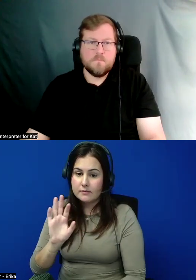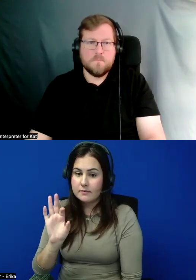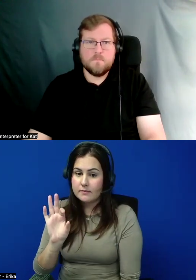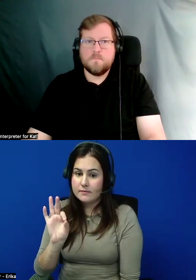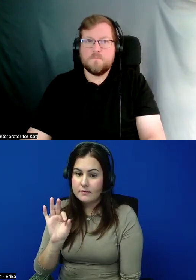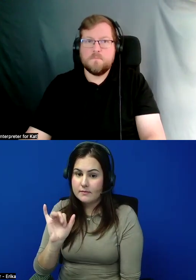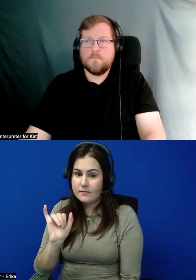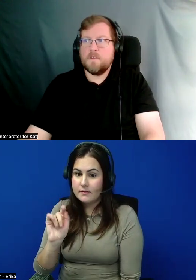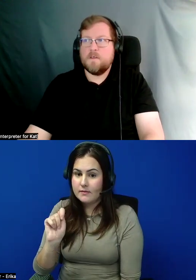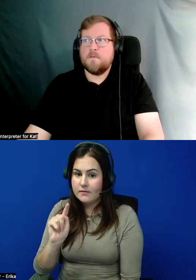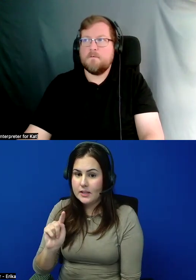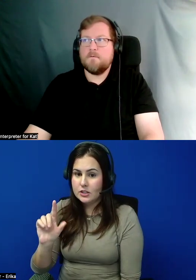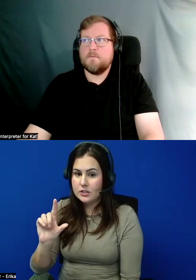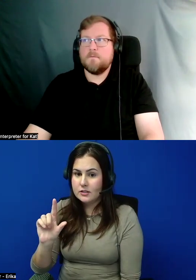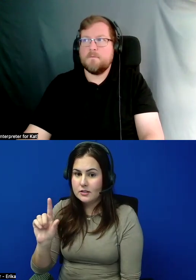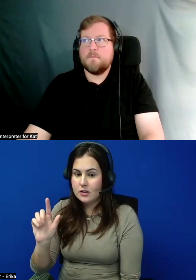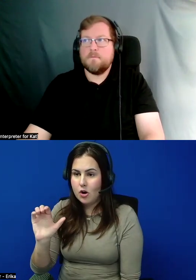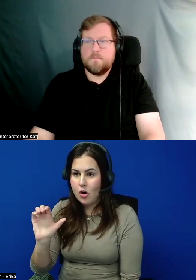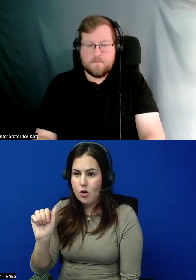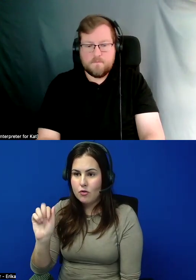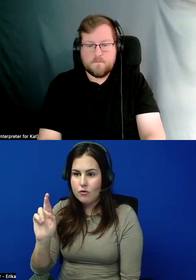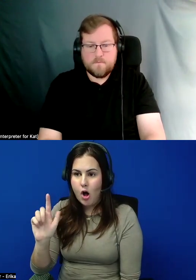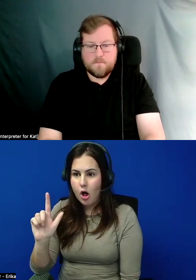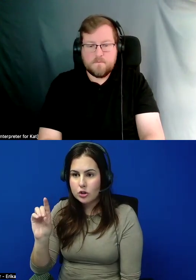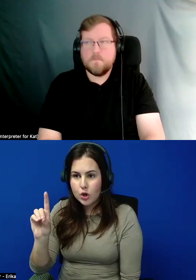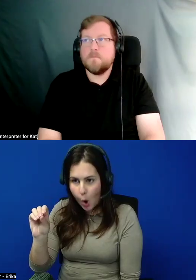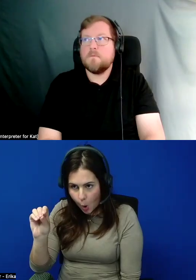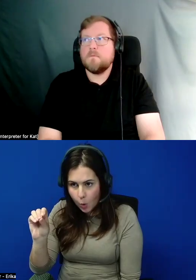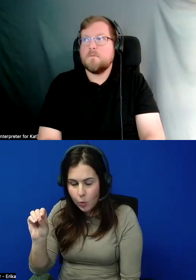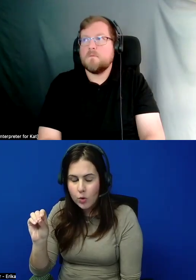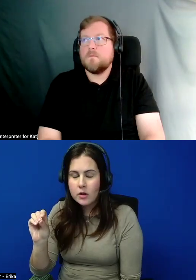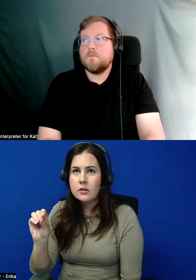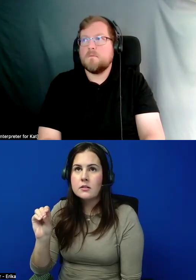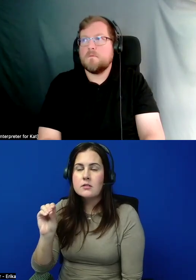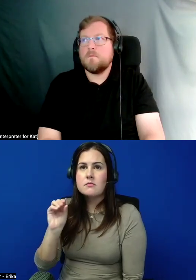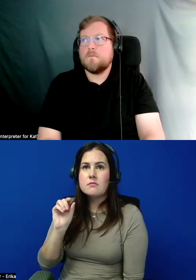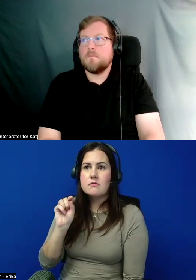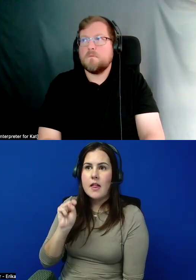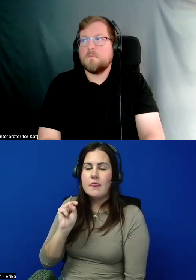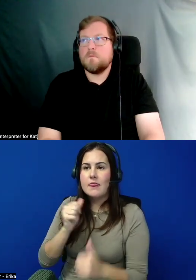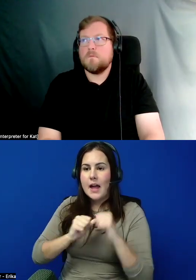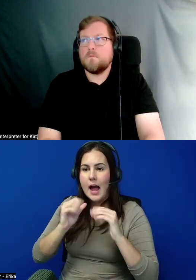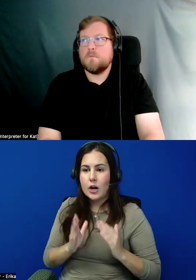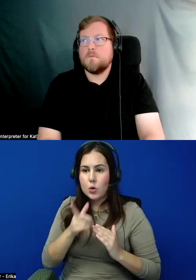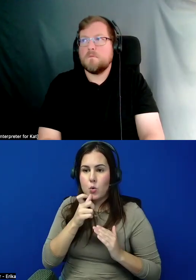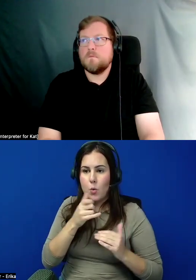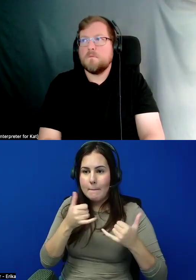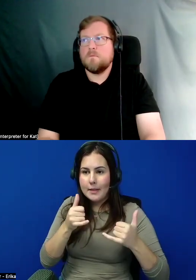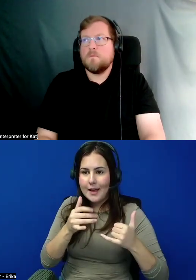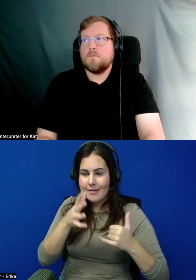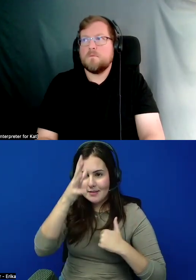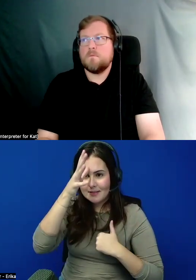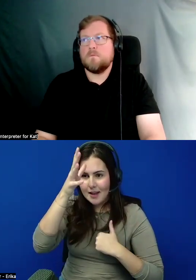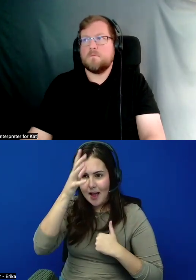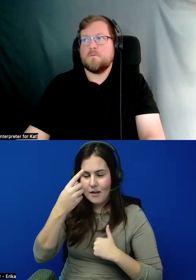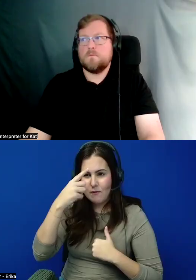there's actually the actor who played Claire and Amelia's dad, Ramsey. He was there